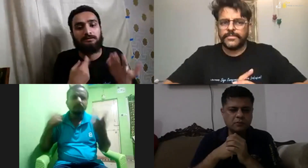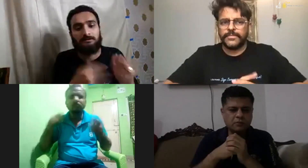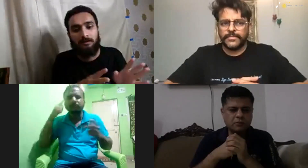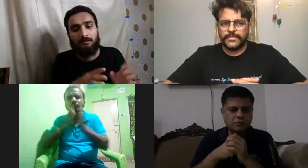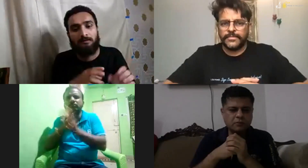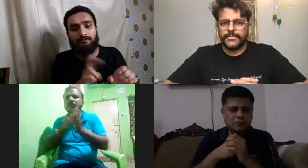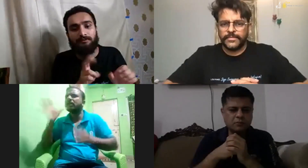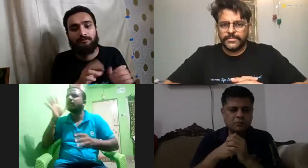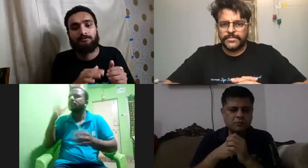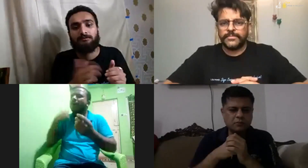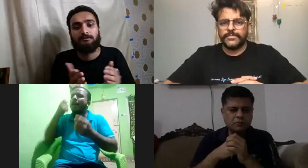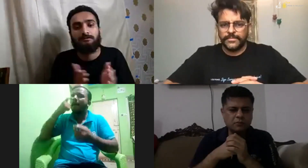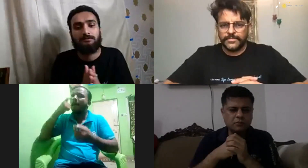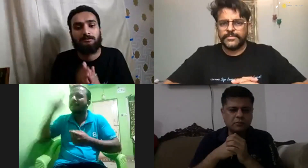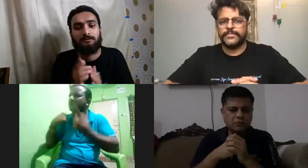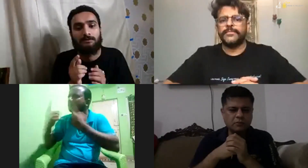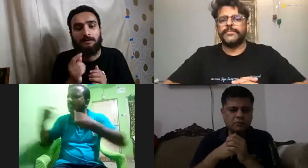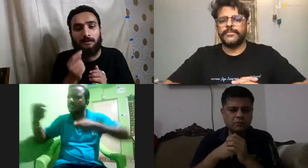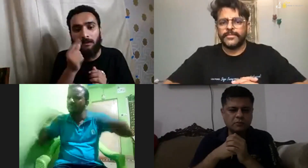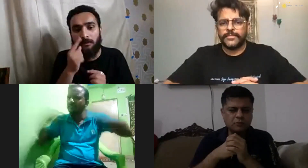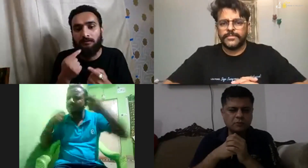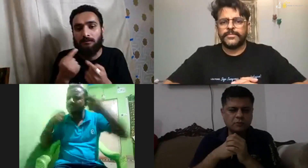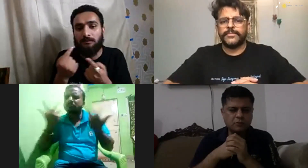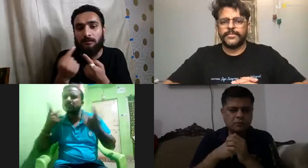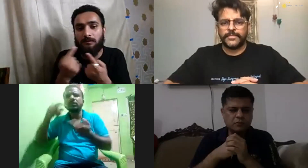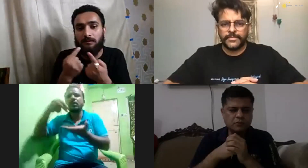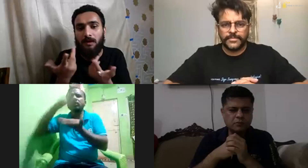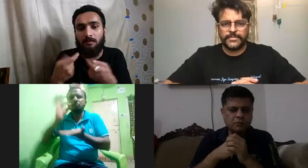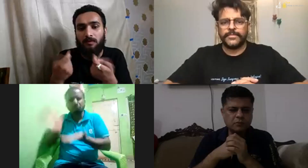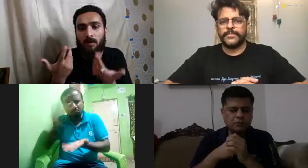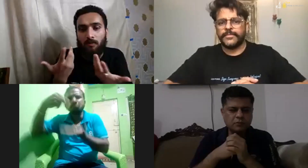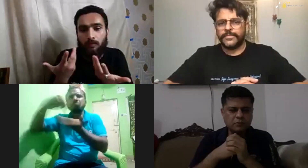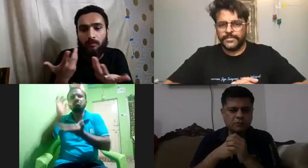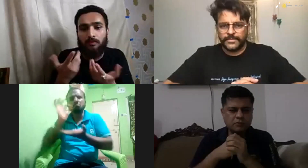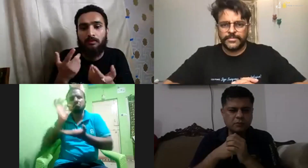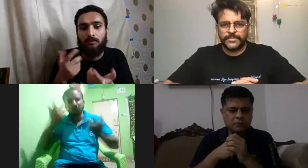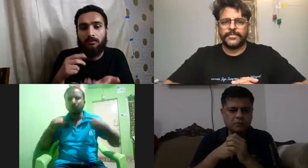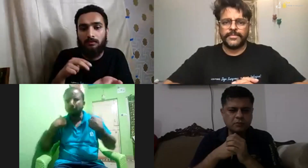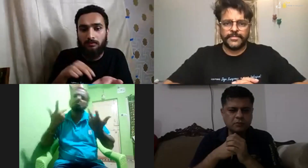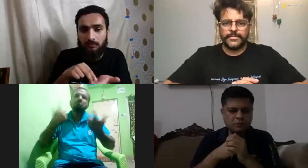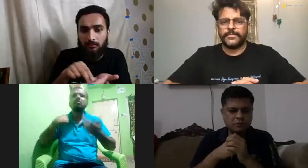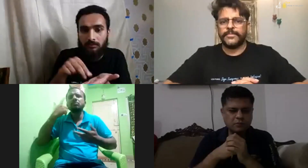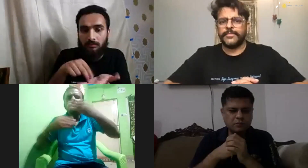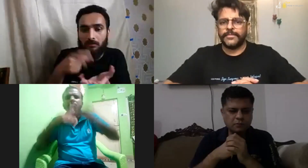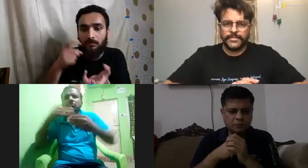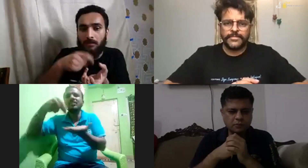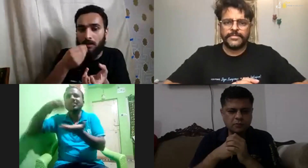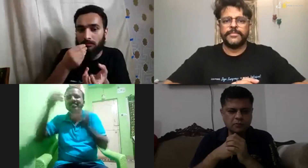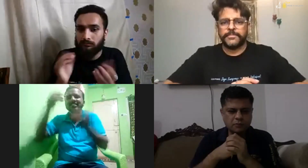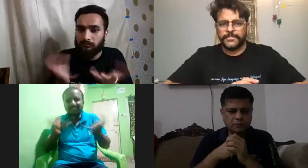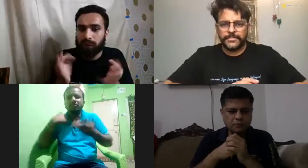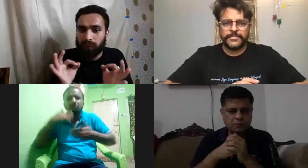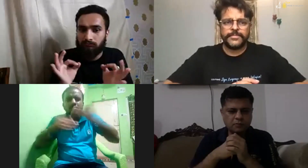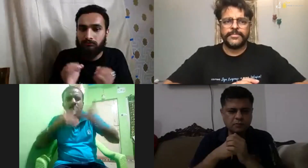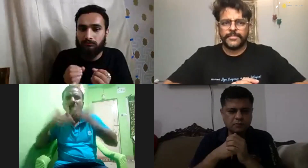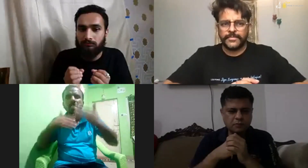so I had to leave that. Then I was interested to doing food business. My father said that you can have the stall, you